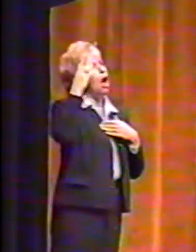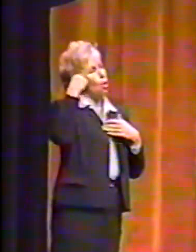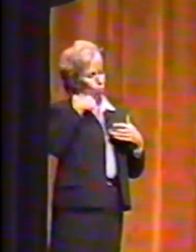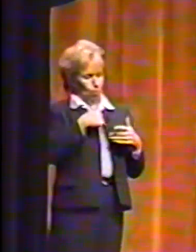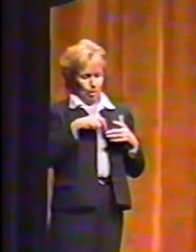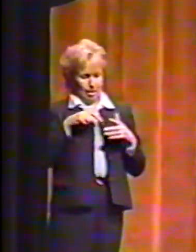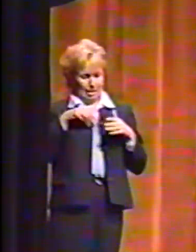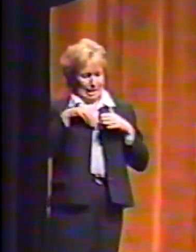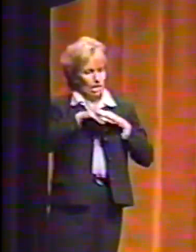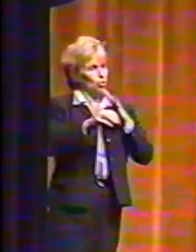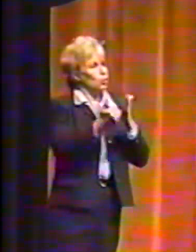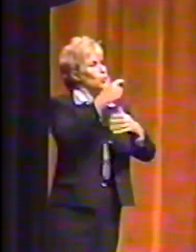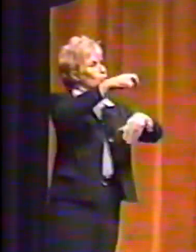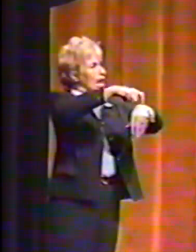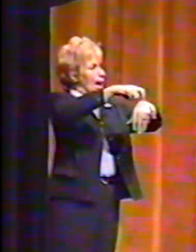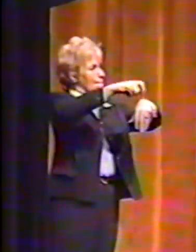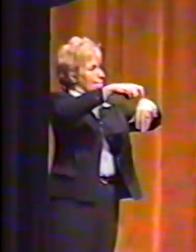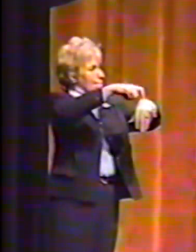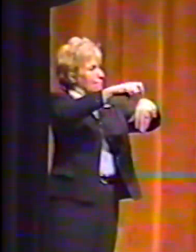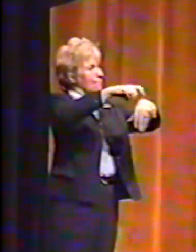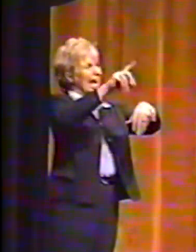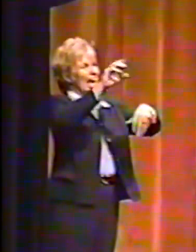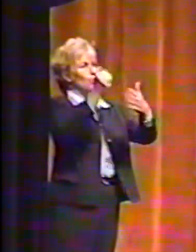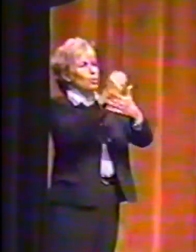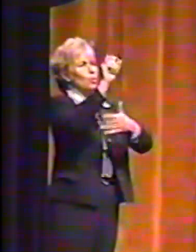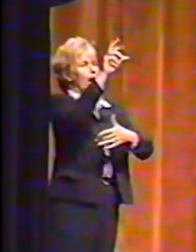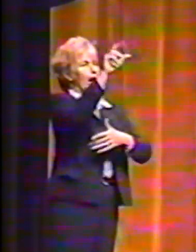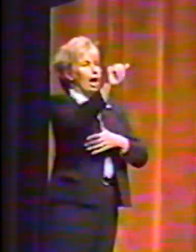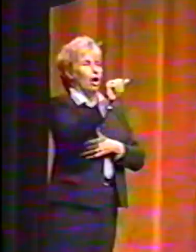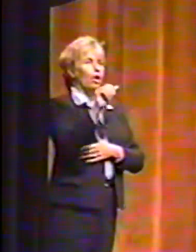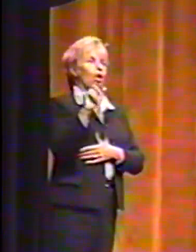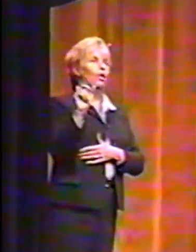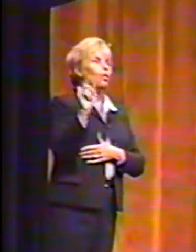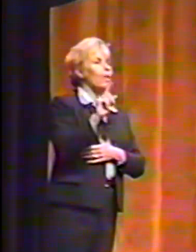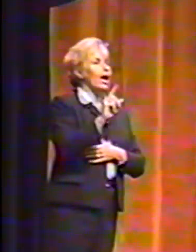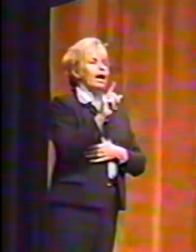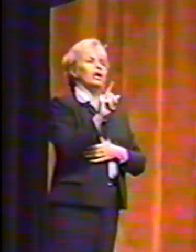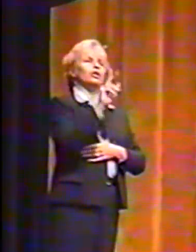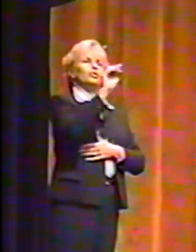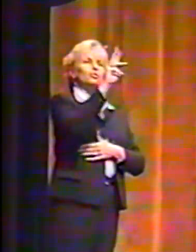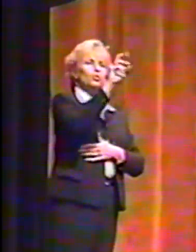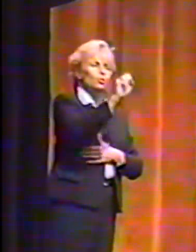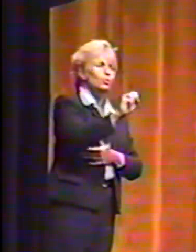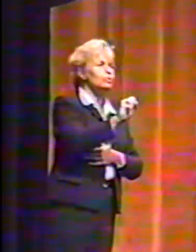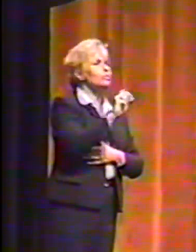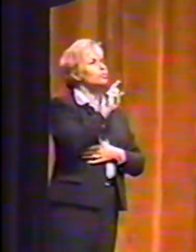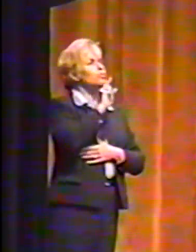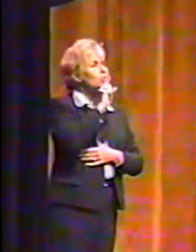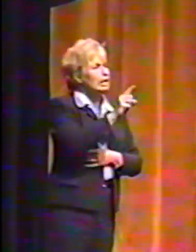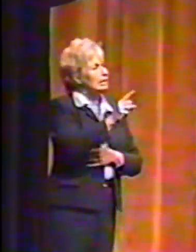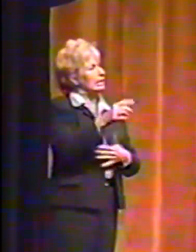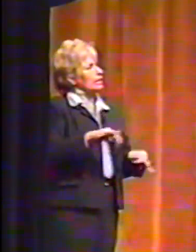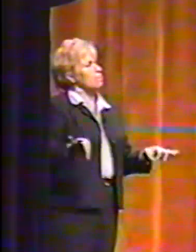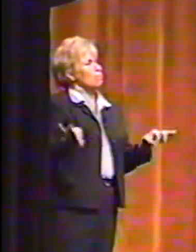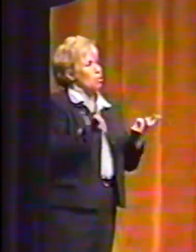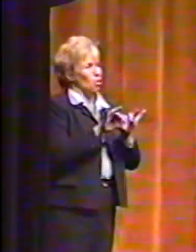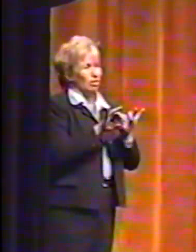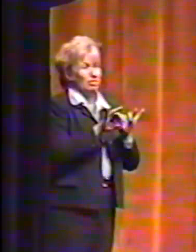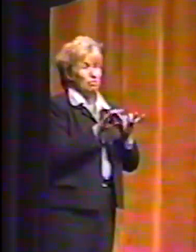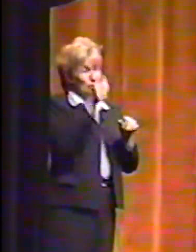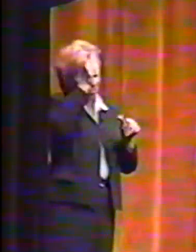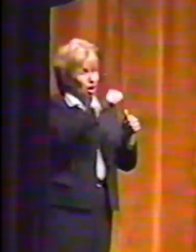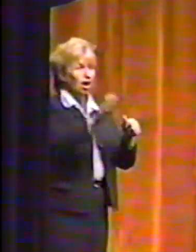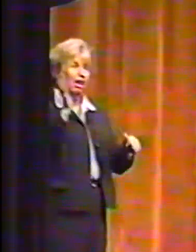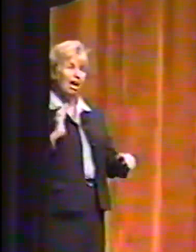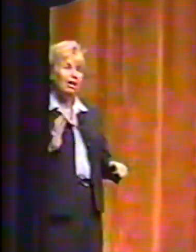be a new seriousness, where the years of Monica and OJ and the other social flotsam that's filled media will hopefully go away for